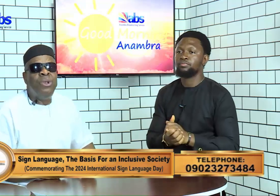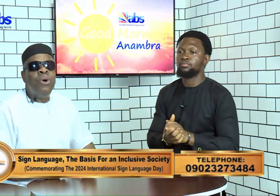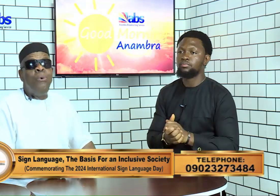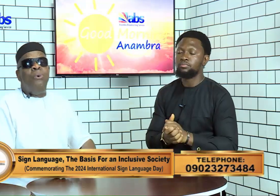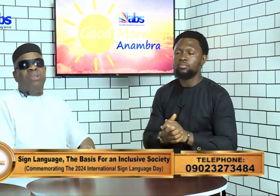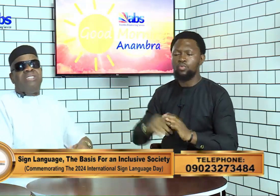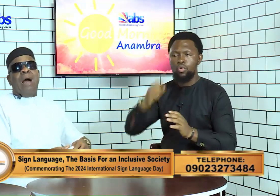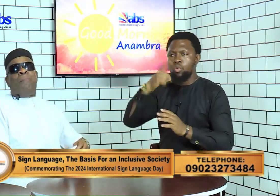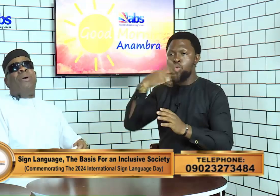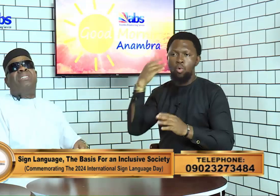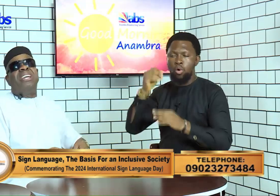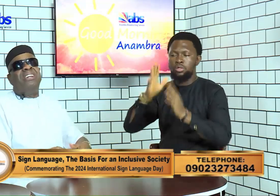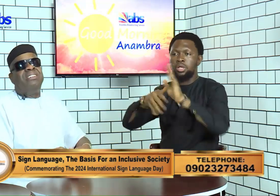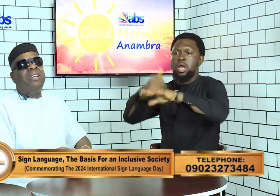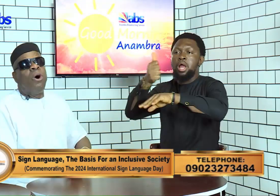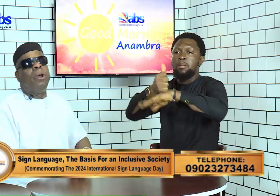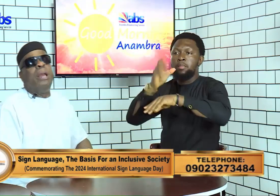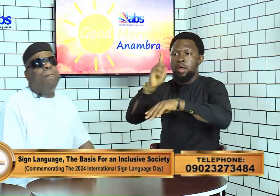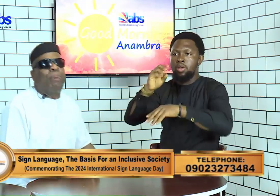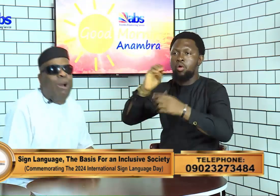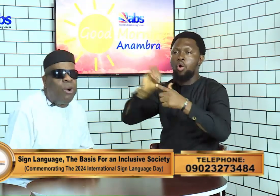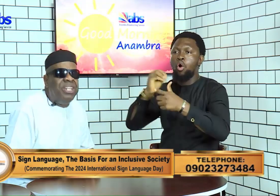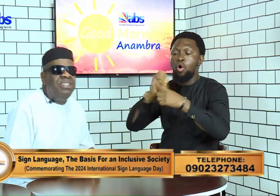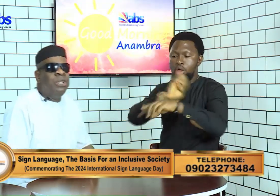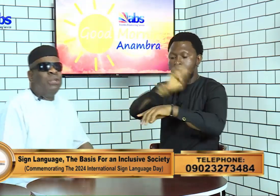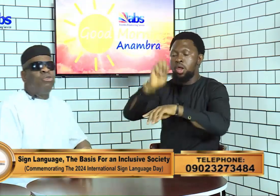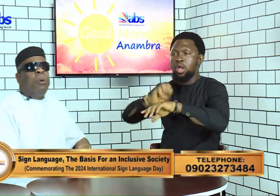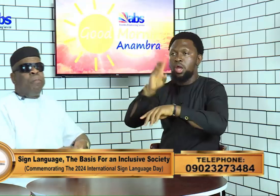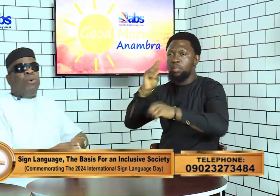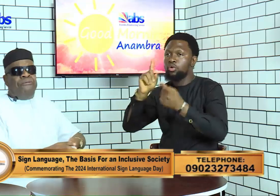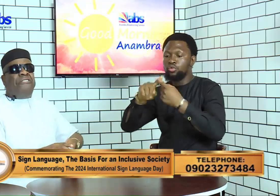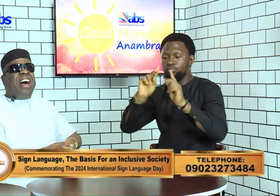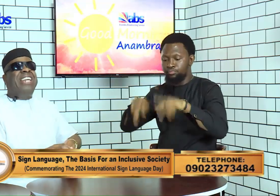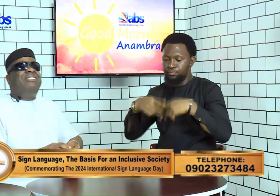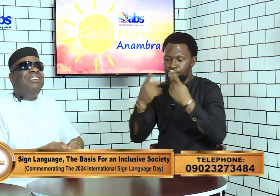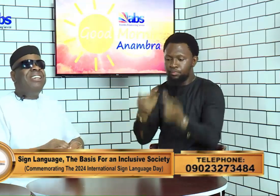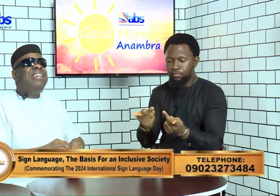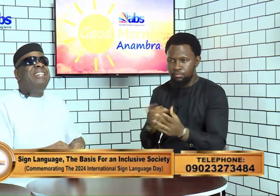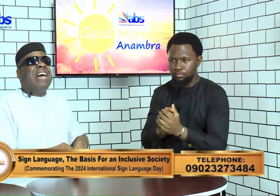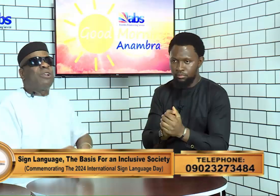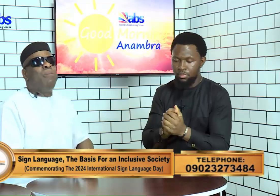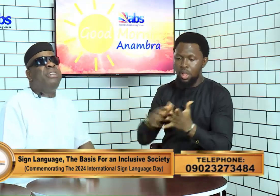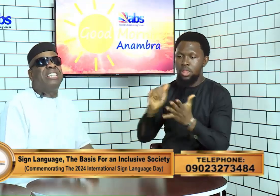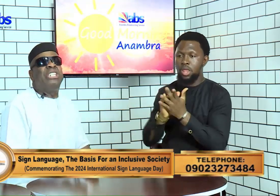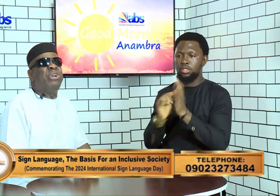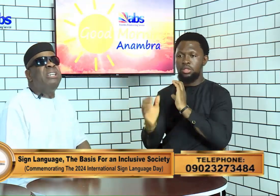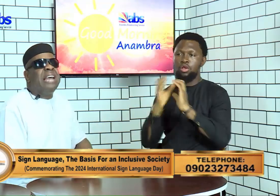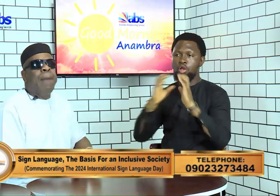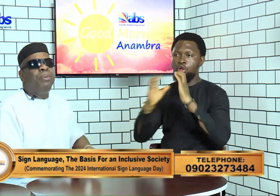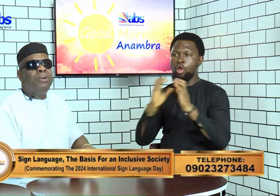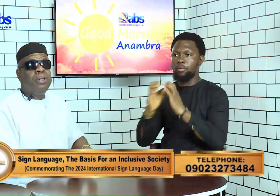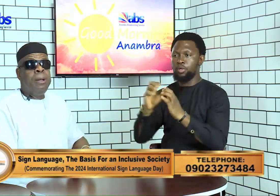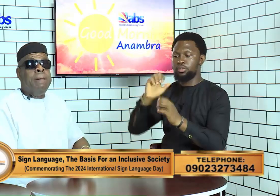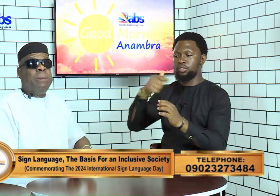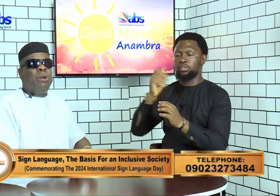Nwago, who was appointed or employed to provide that communication